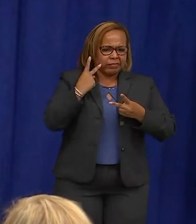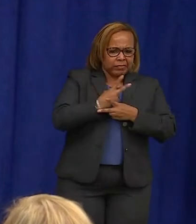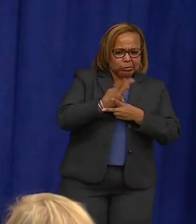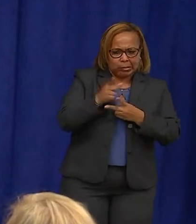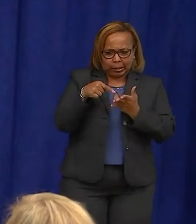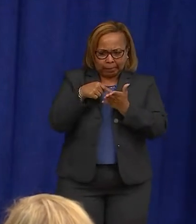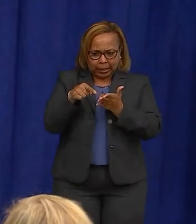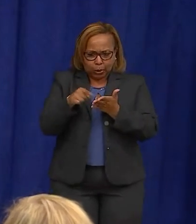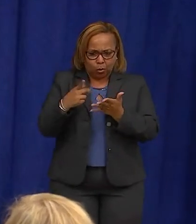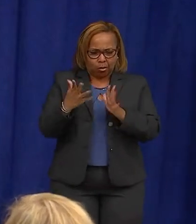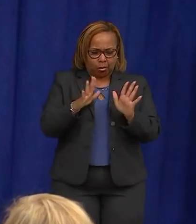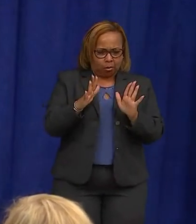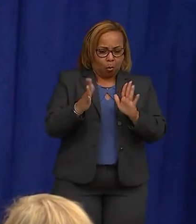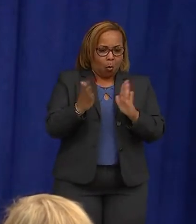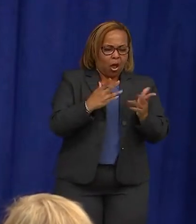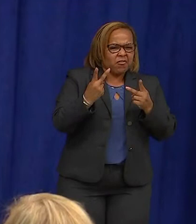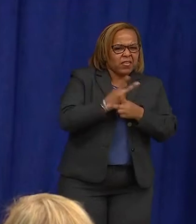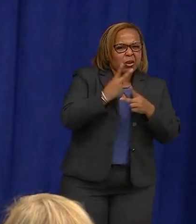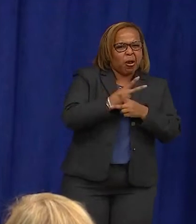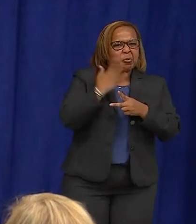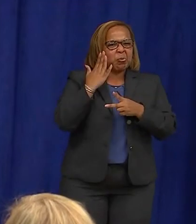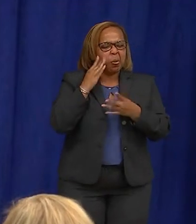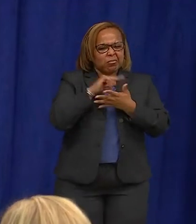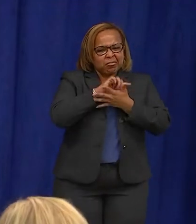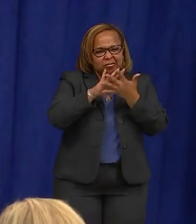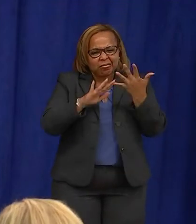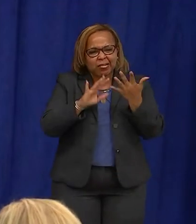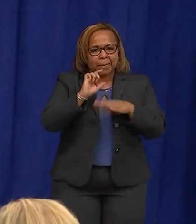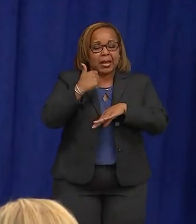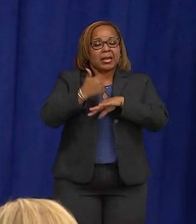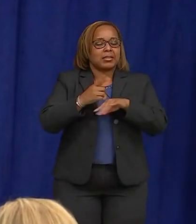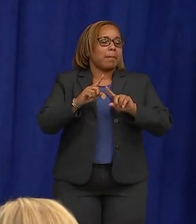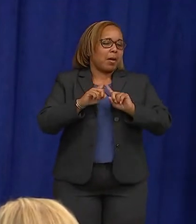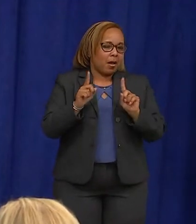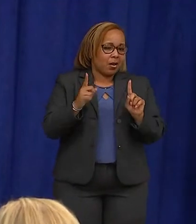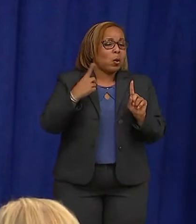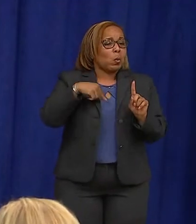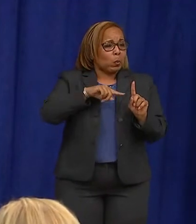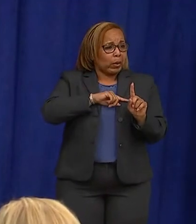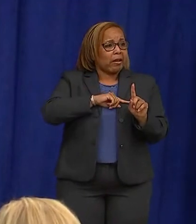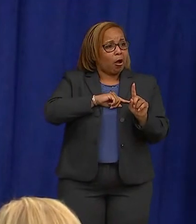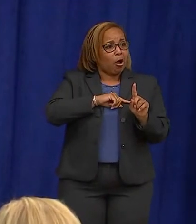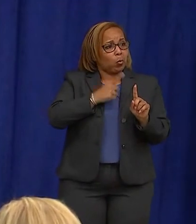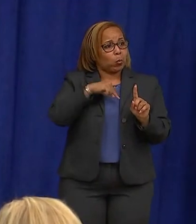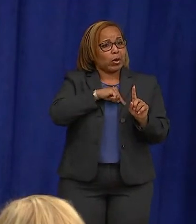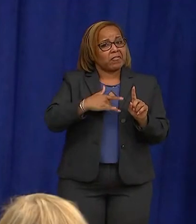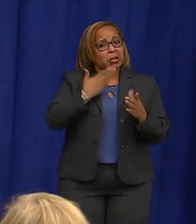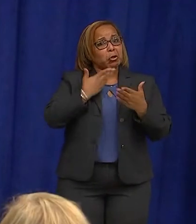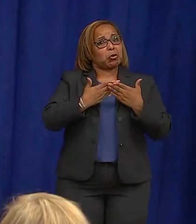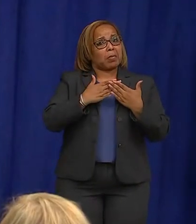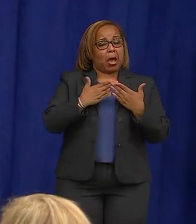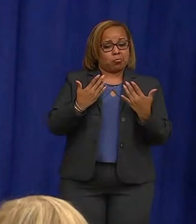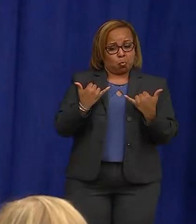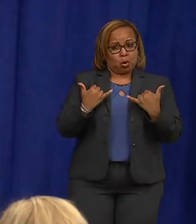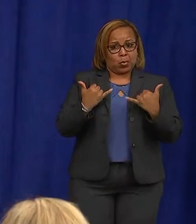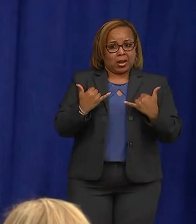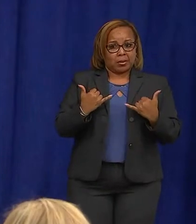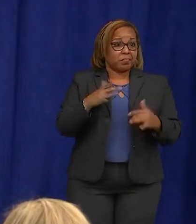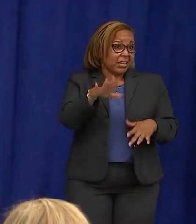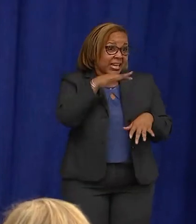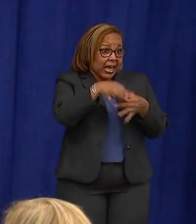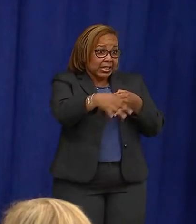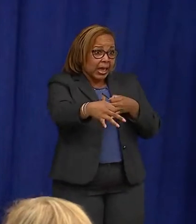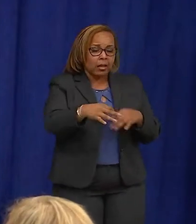like payrolls and figuring out all of the logistics in place, but we are feeling good about where we are. Not a